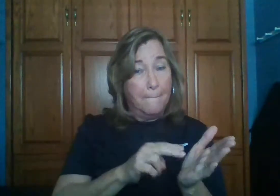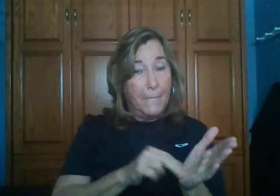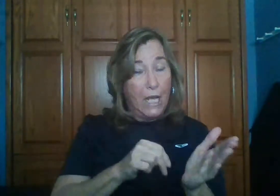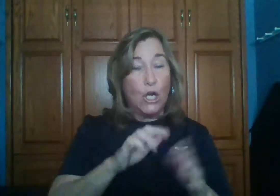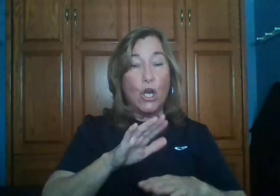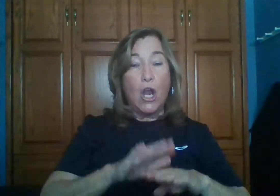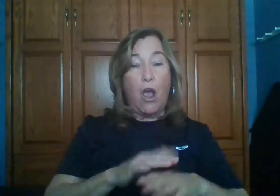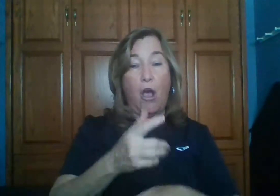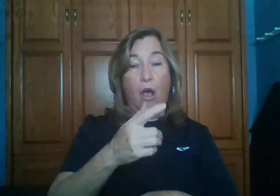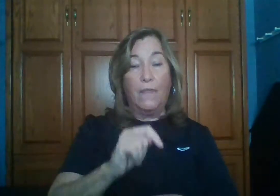children's bread.